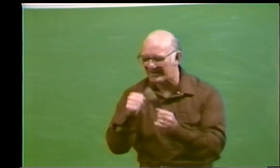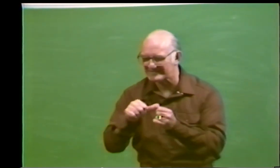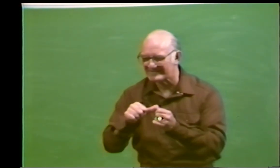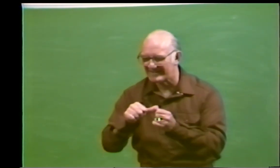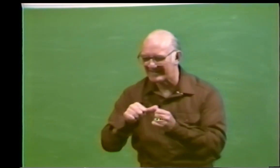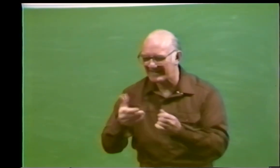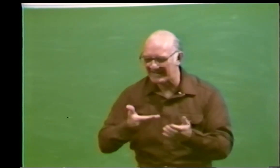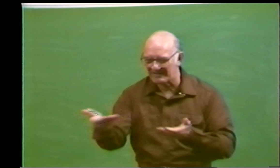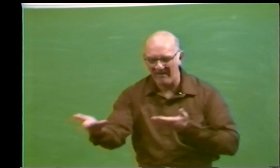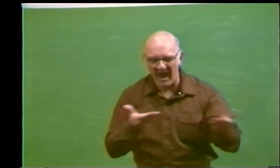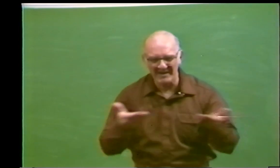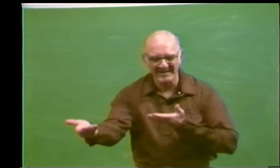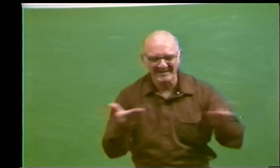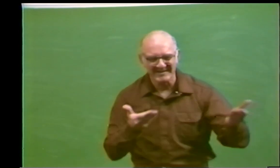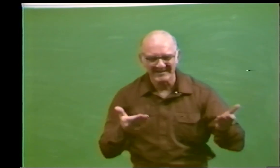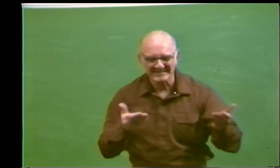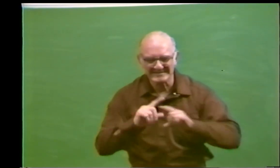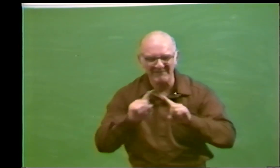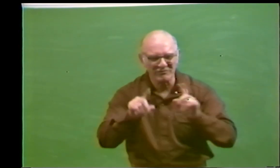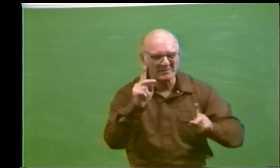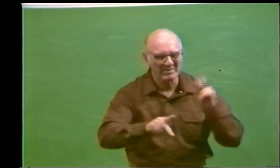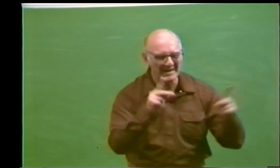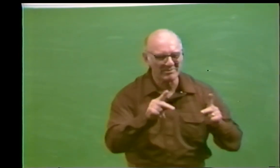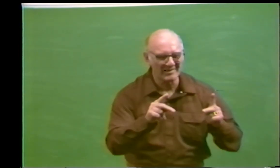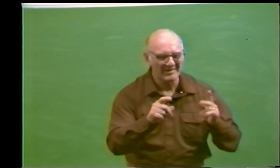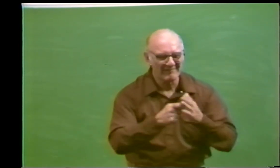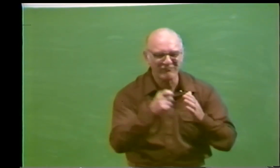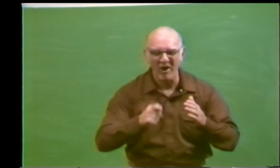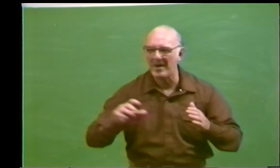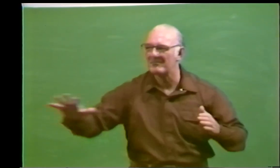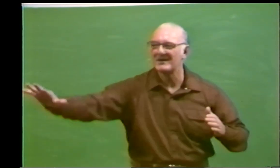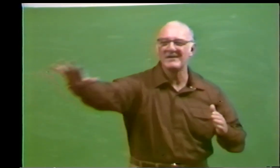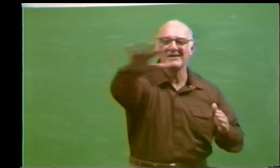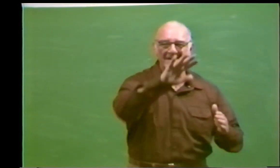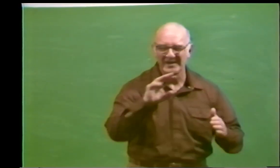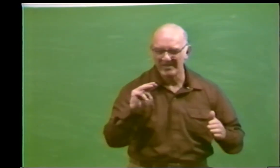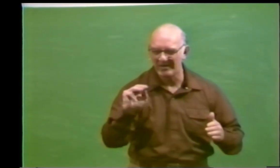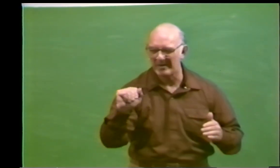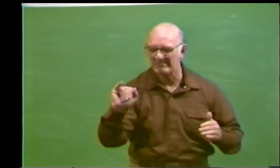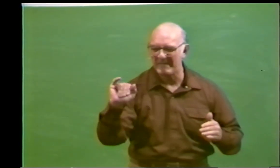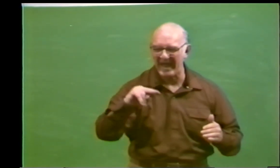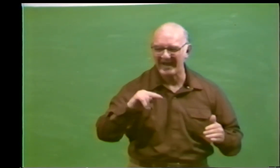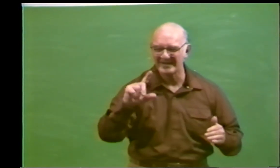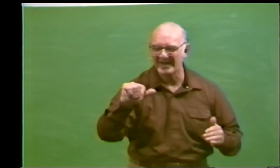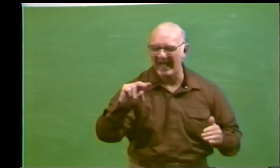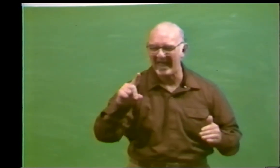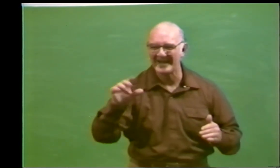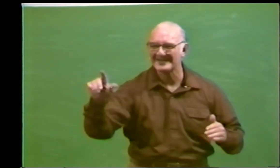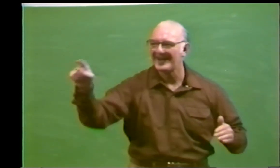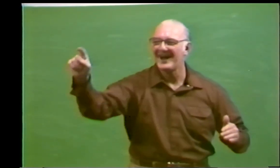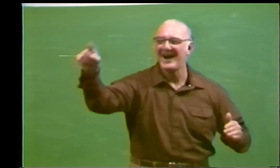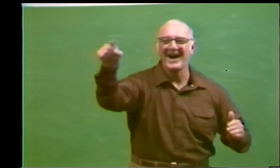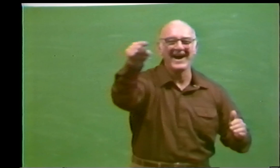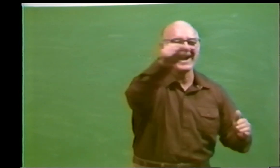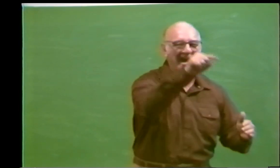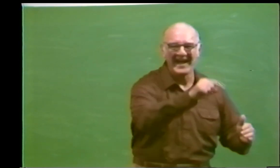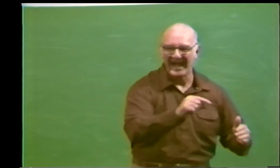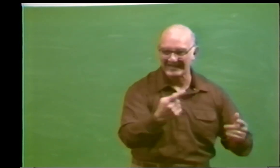letters inviting different people from the mainland. And I